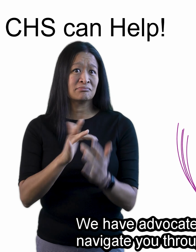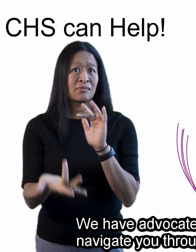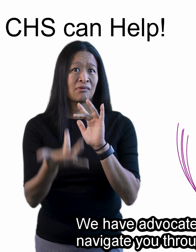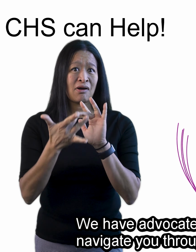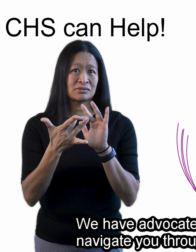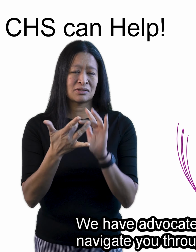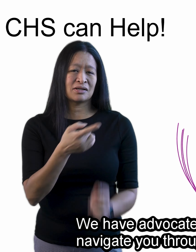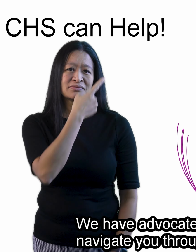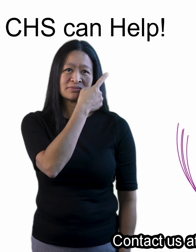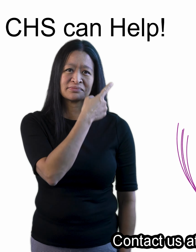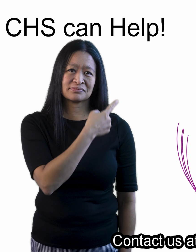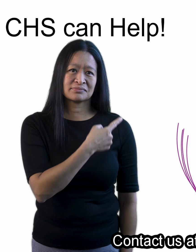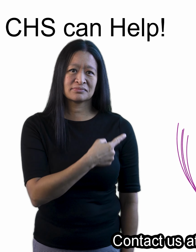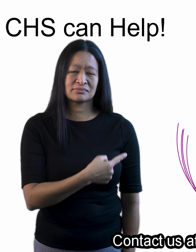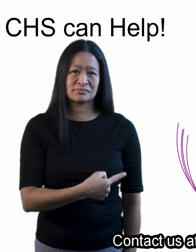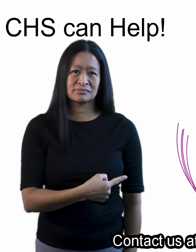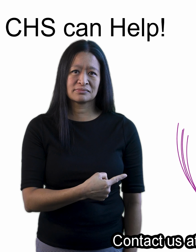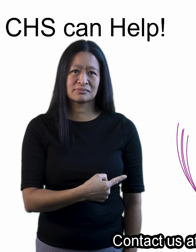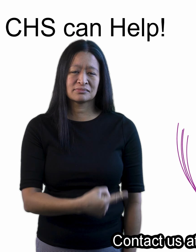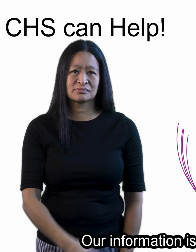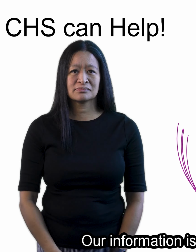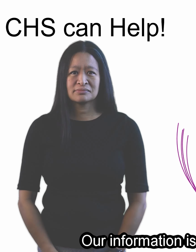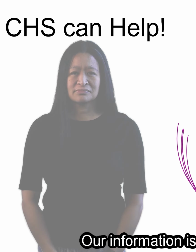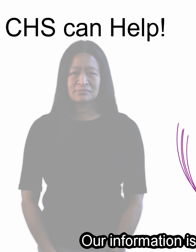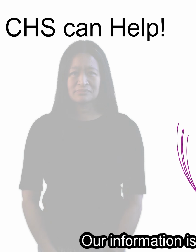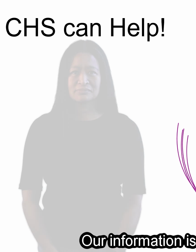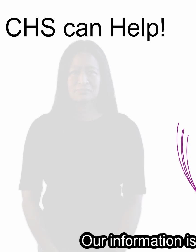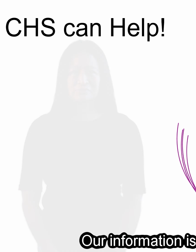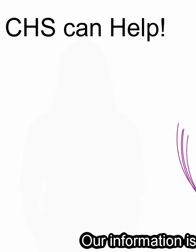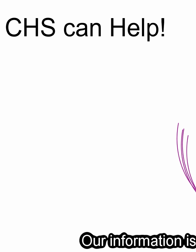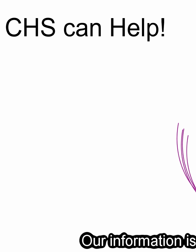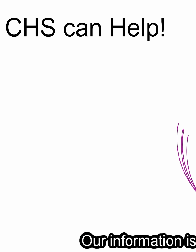process. Contact us at any time. Our information is on the screen.